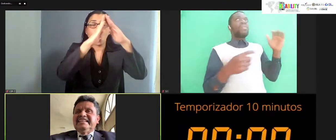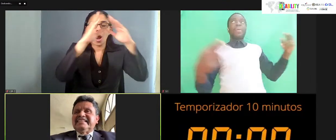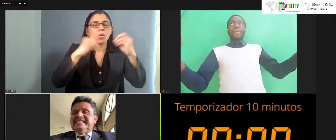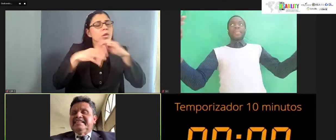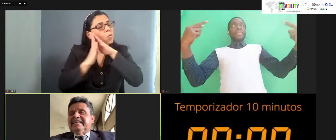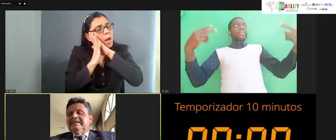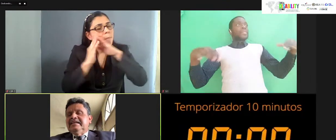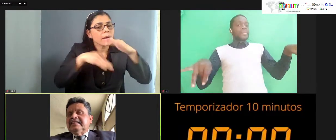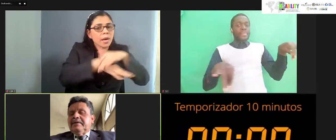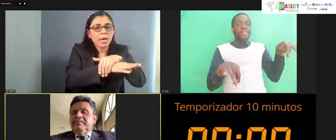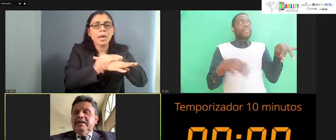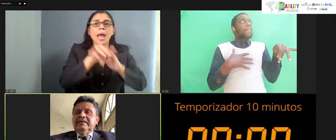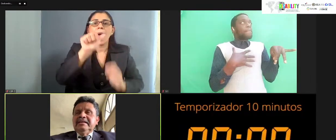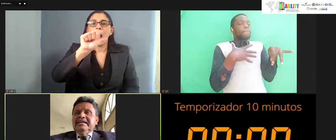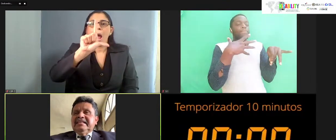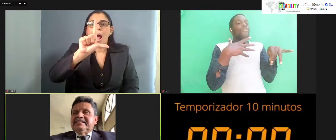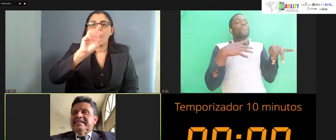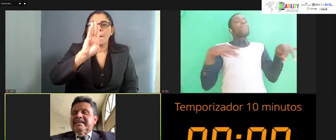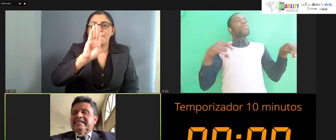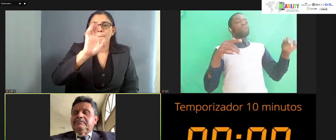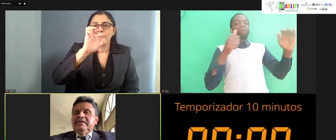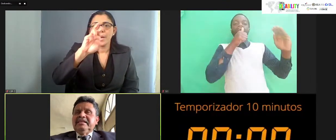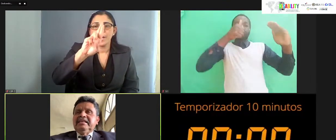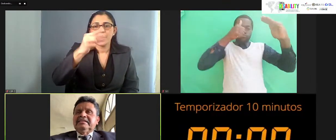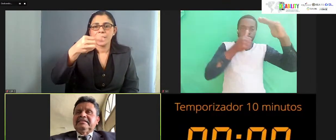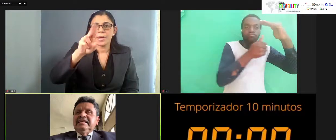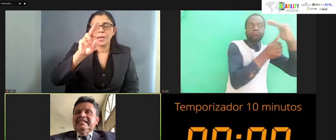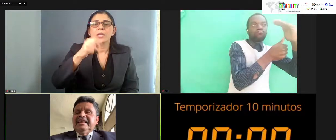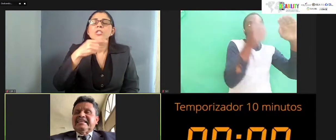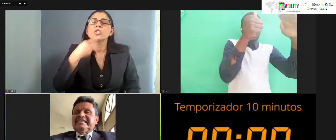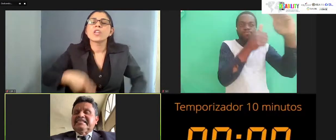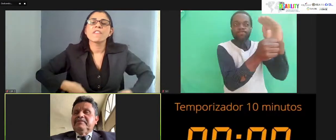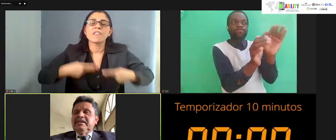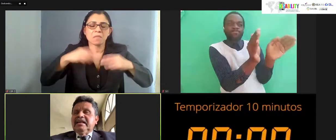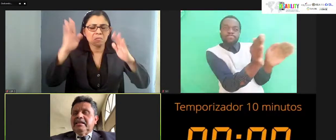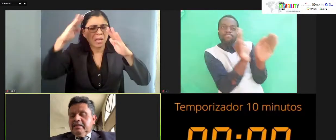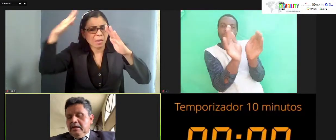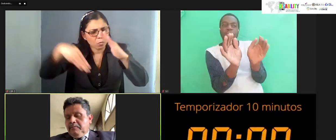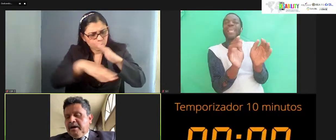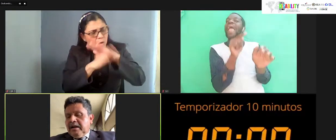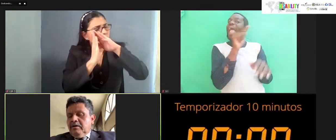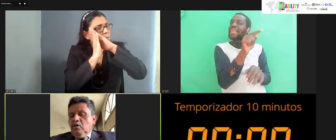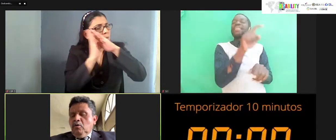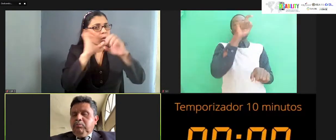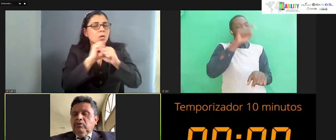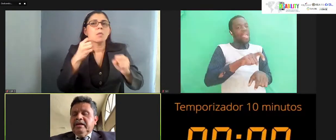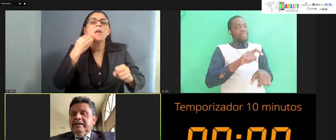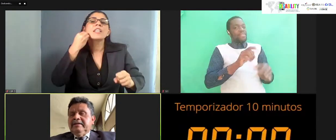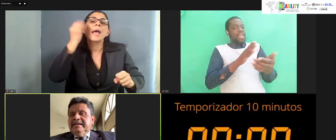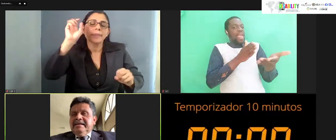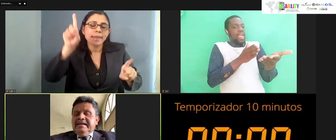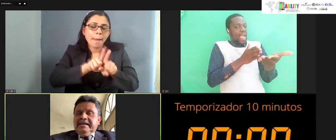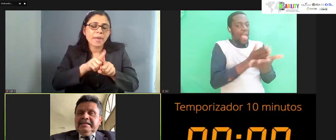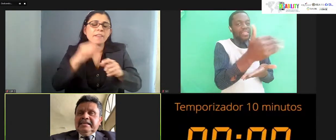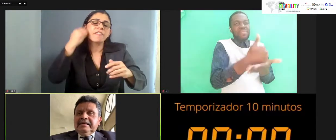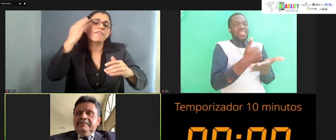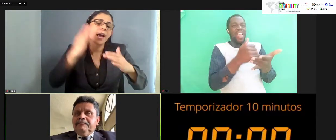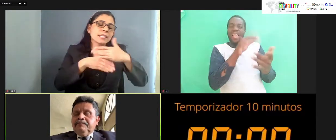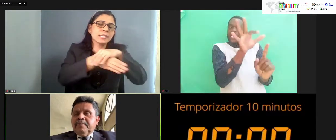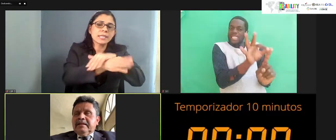in shelters that due to their specific needs also require certain accessibility